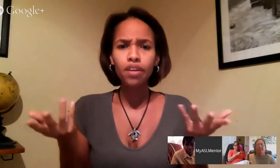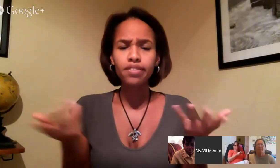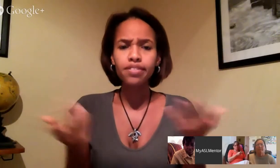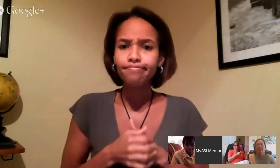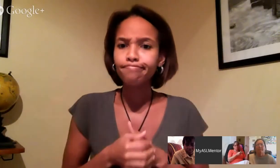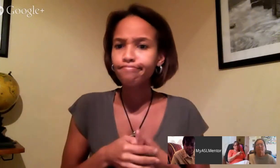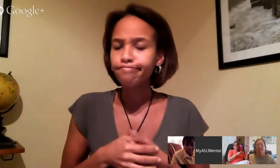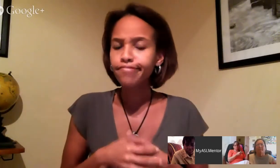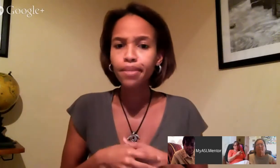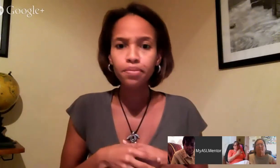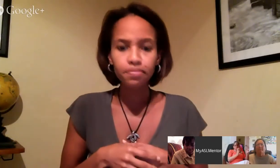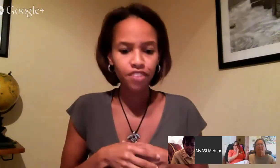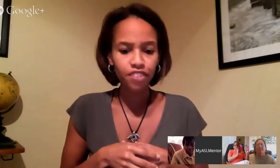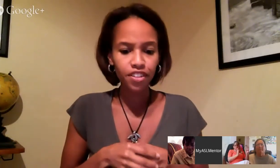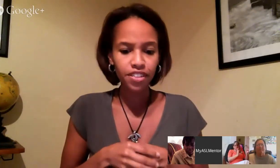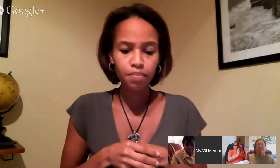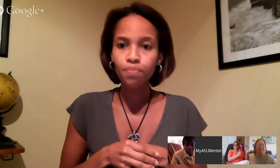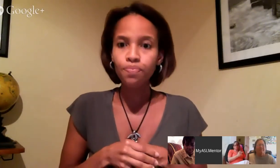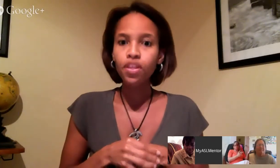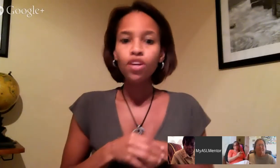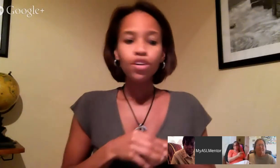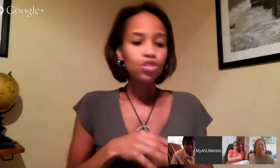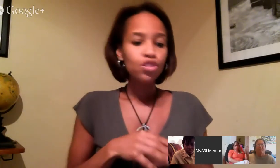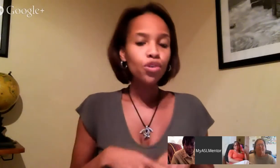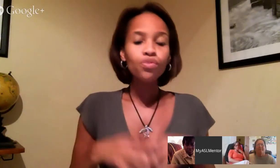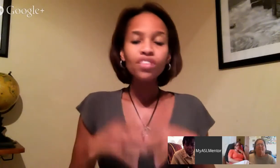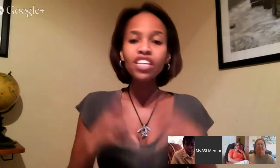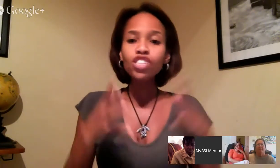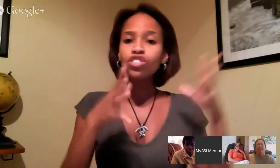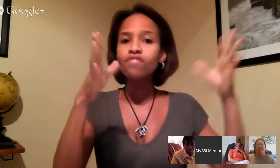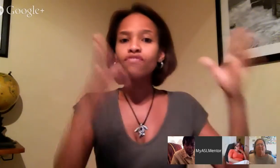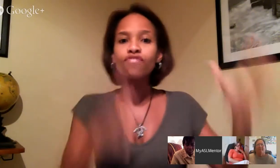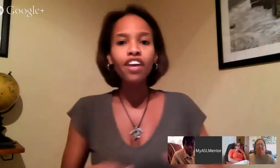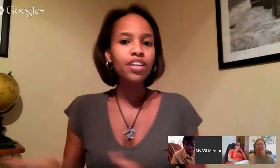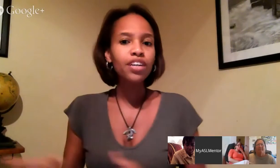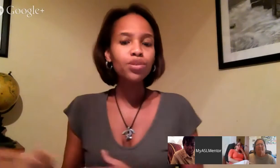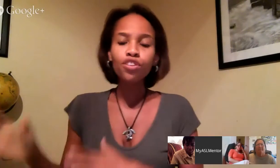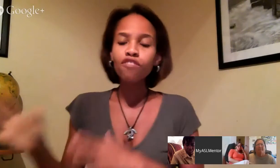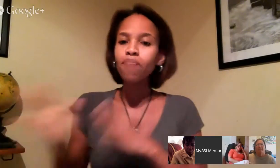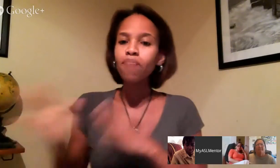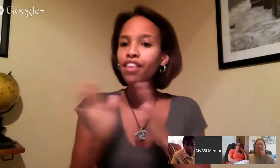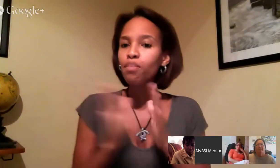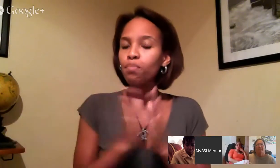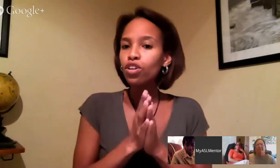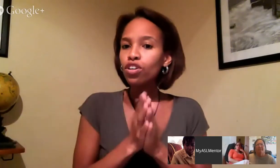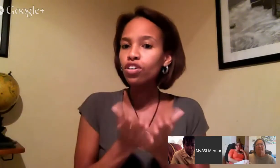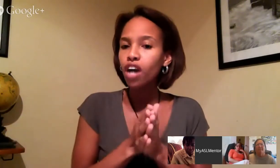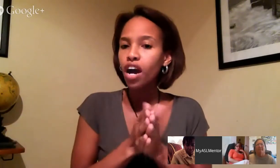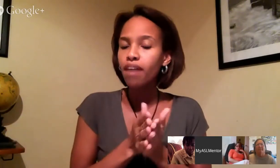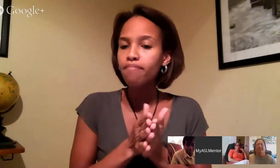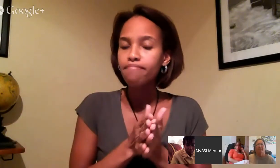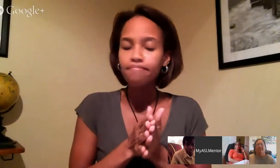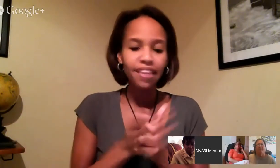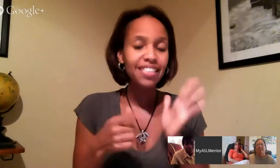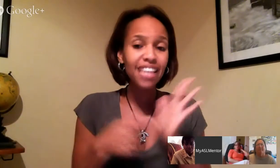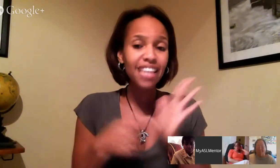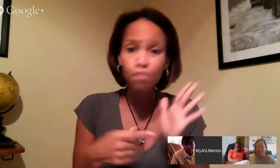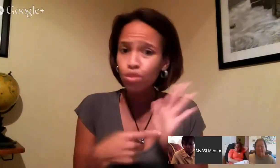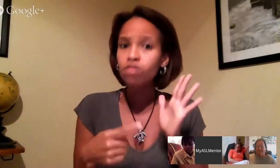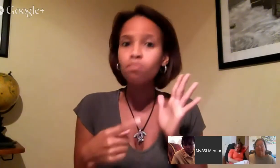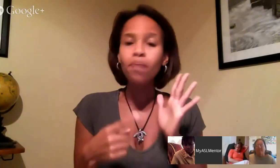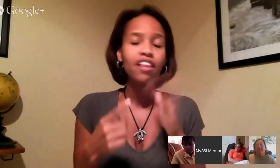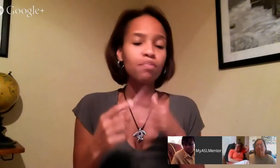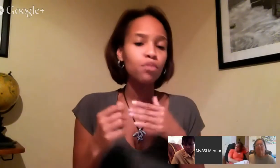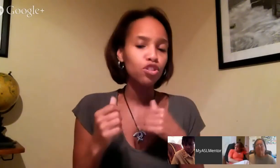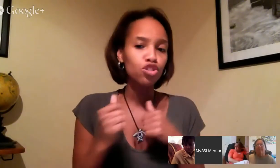what? Very simple. So these are just very sort of by the book